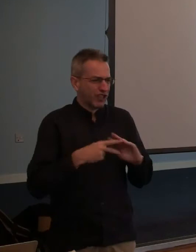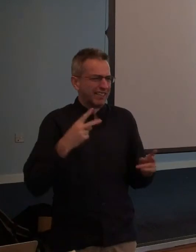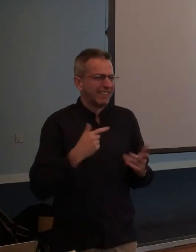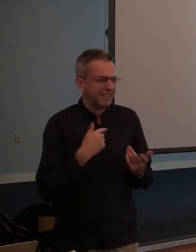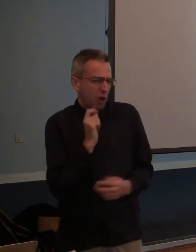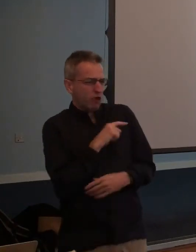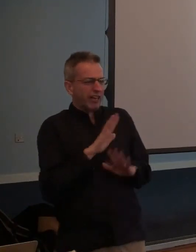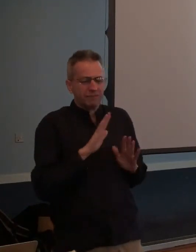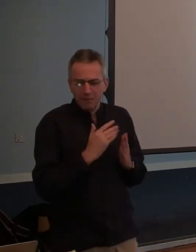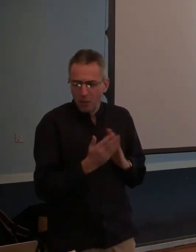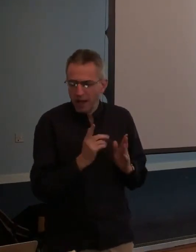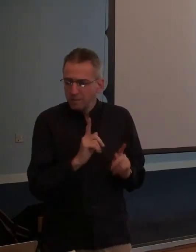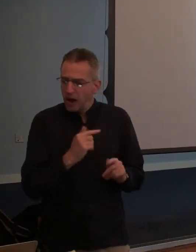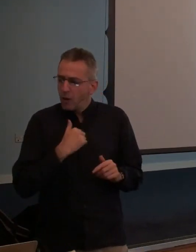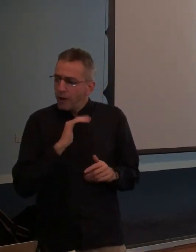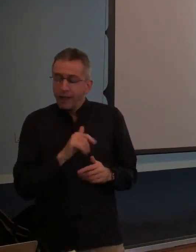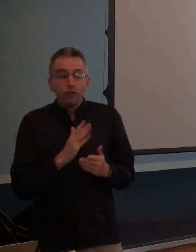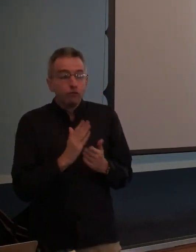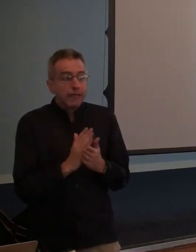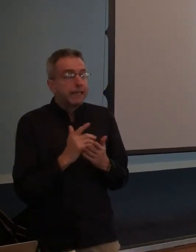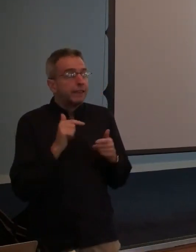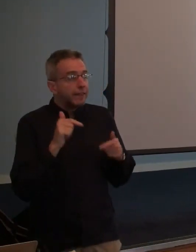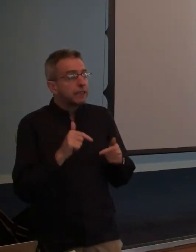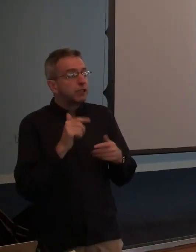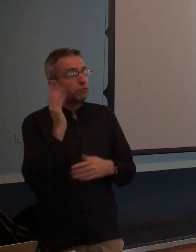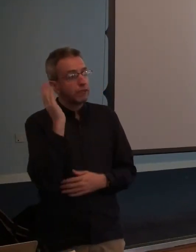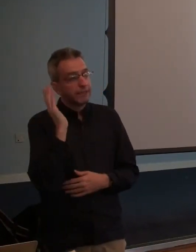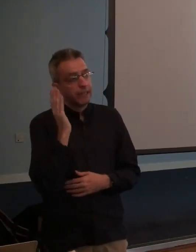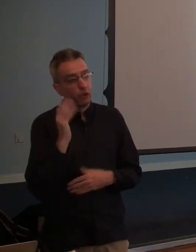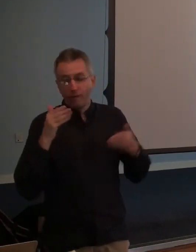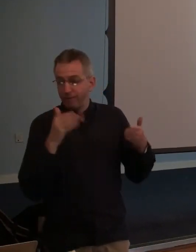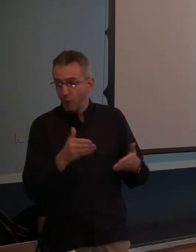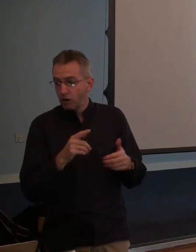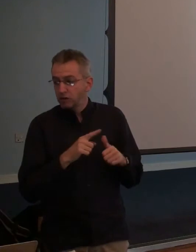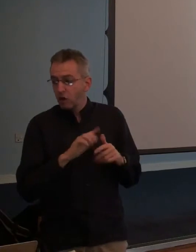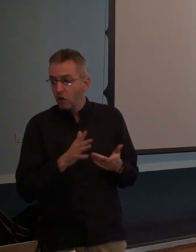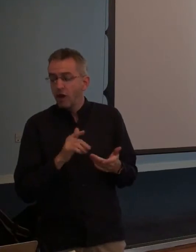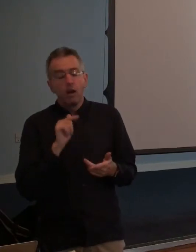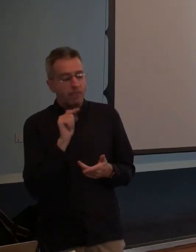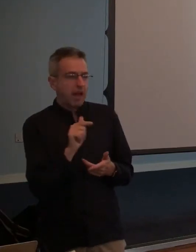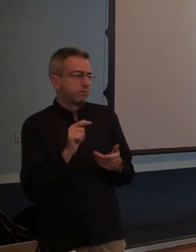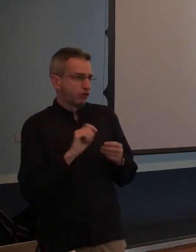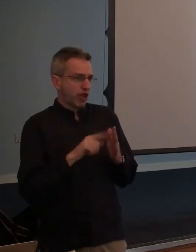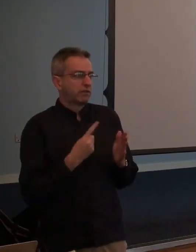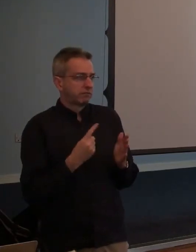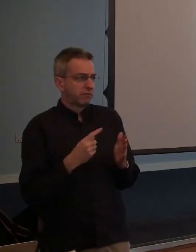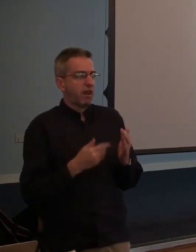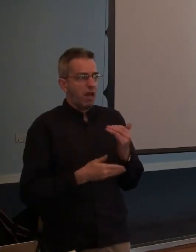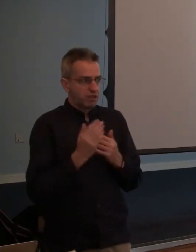So, and you know, it's a bit weird that the last project was linked to genetics, but that's the way it was. So tonight's presentation is going to focus on